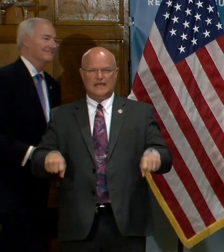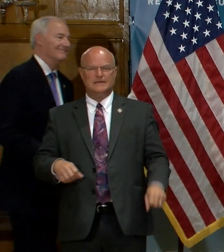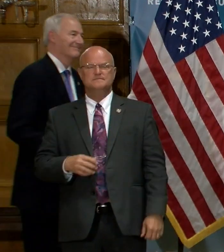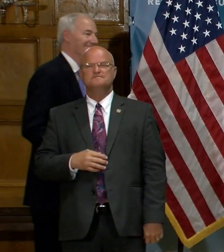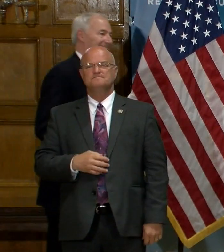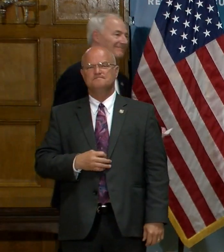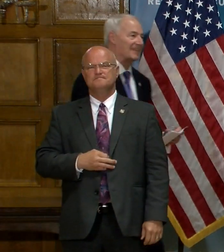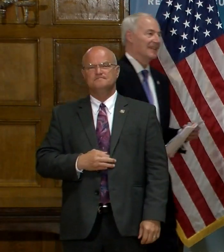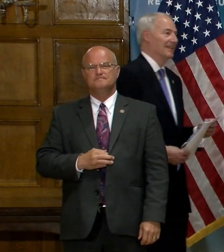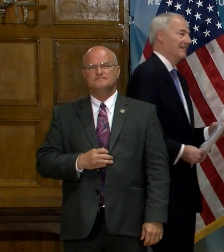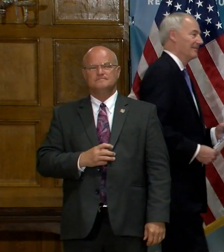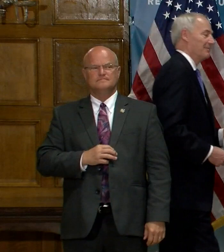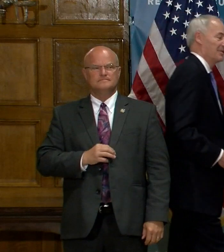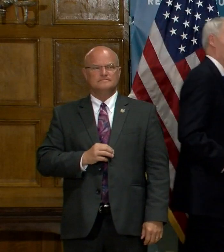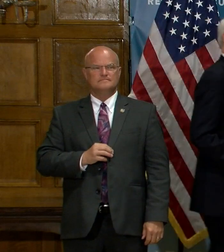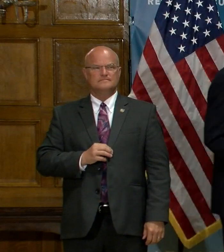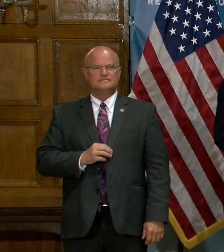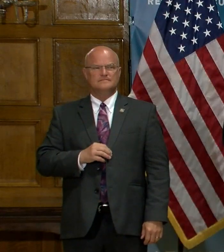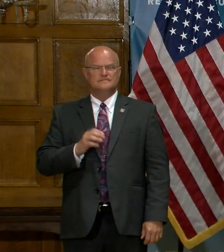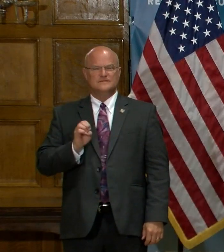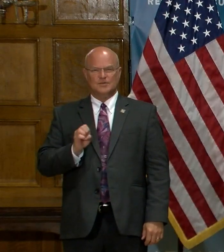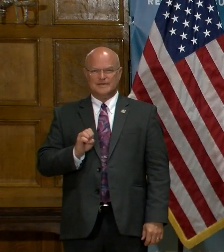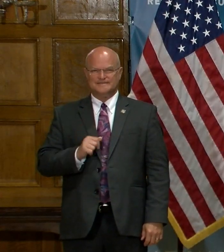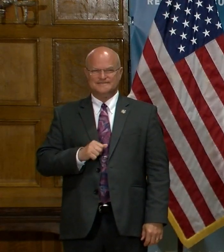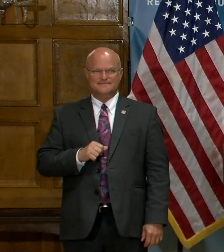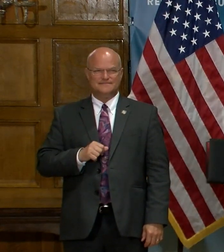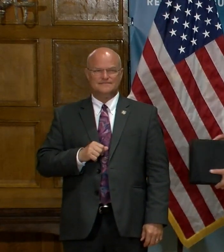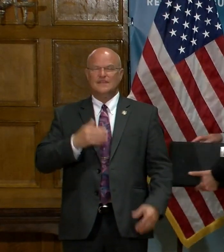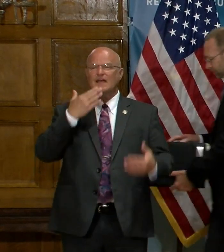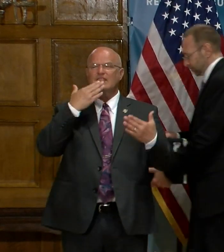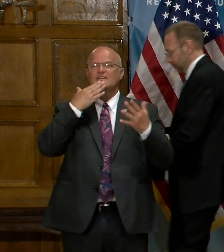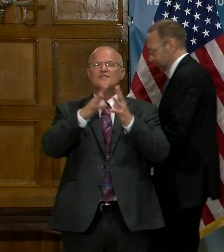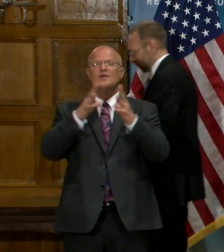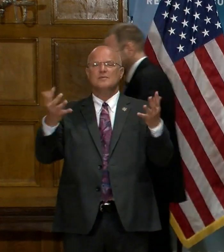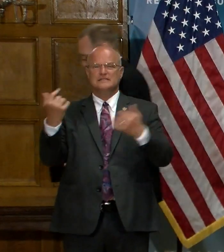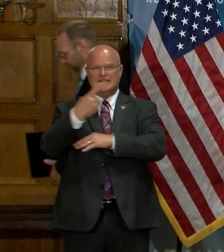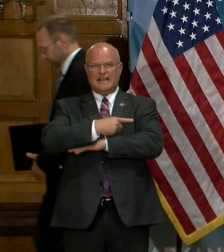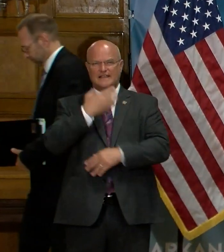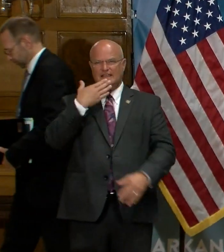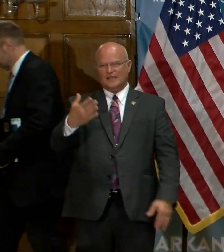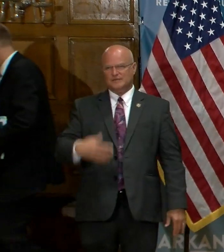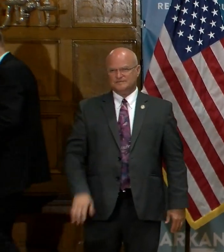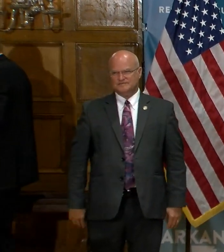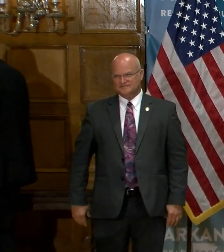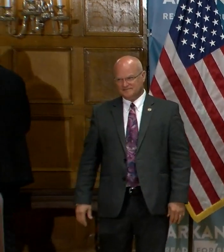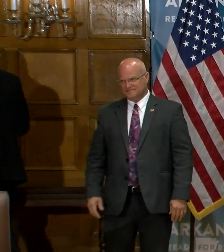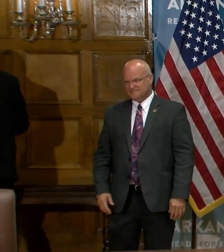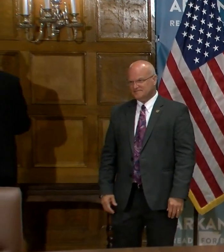Excuse me. Thank you very much today. Thank you.